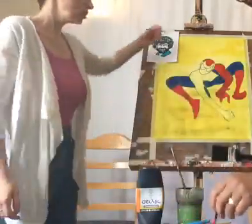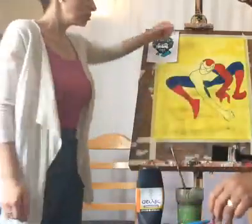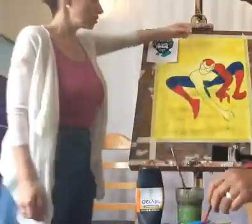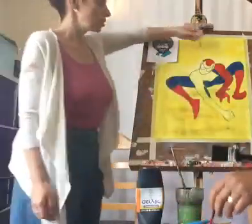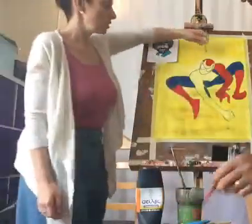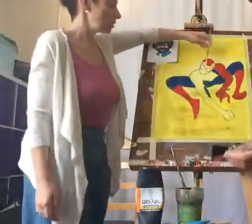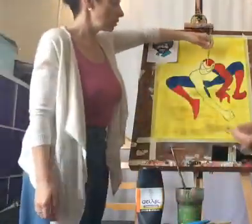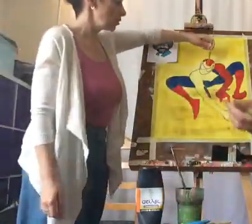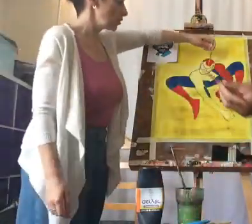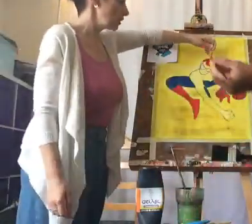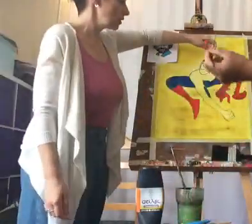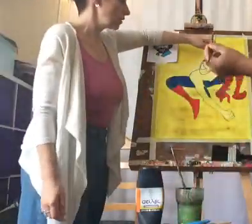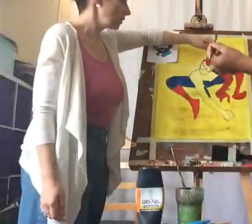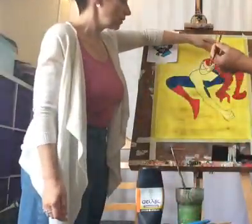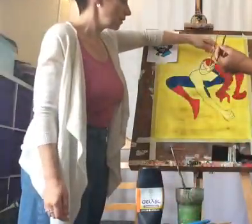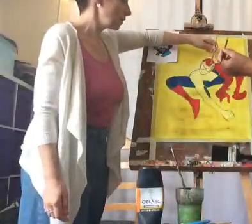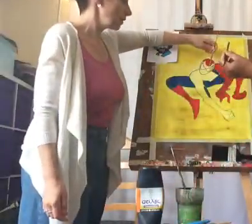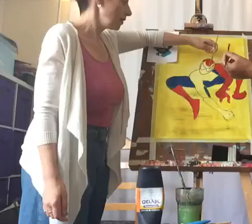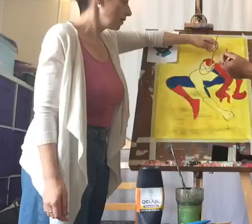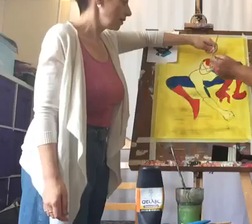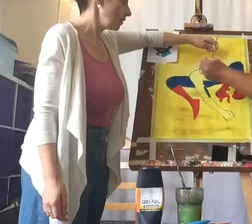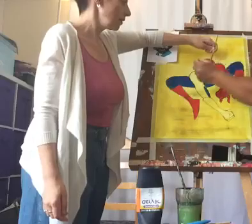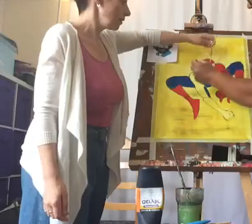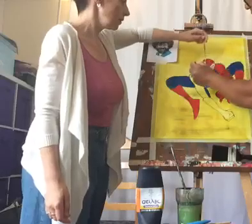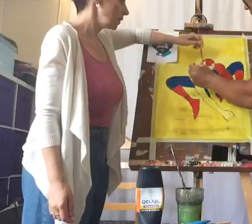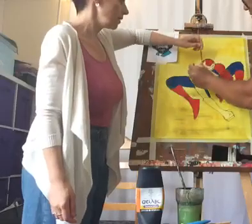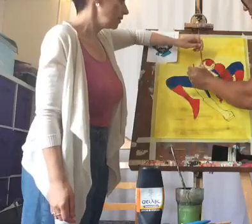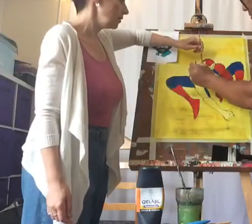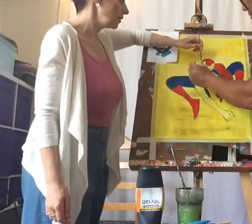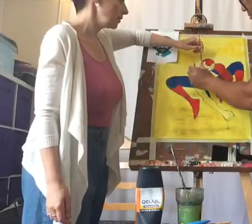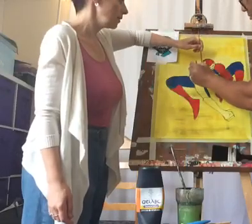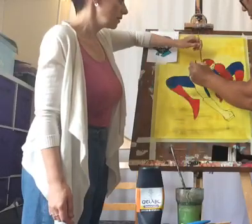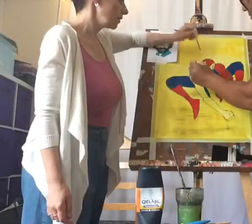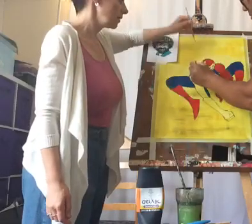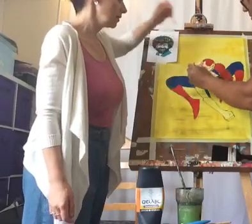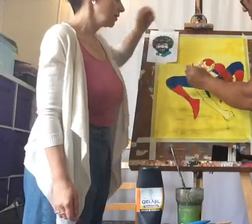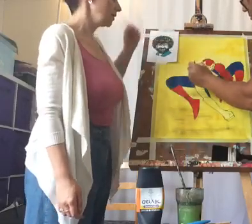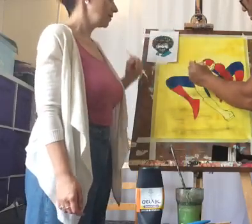not doing too much, you see, so I'm going to join in. There we go.